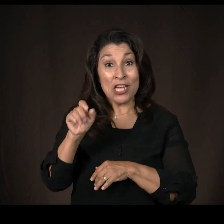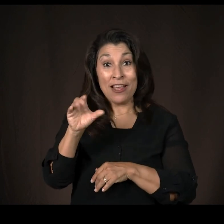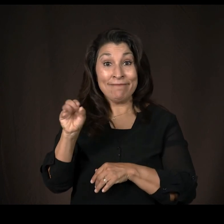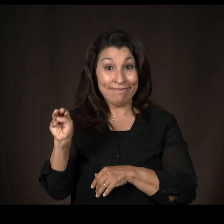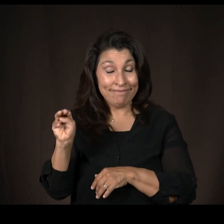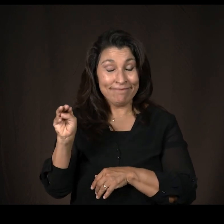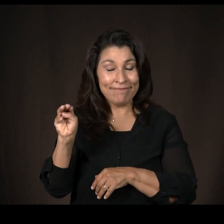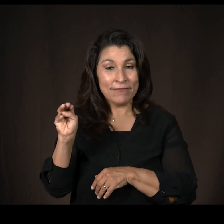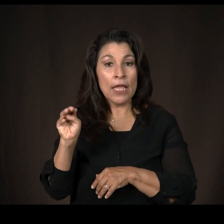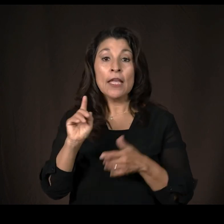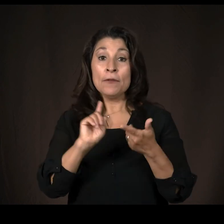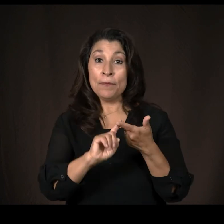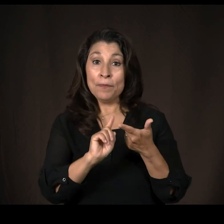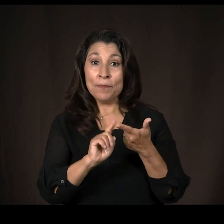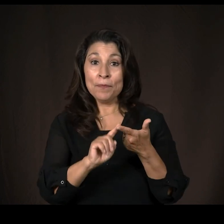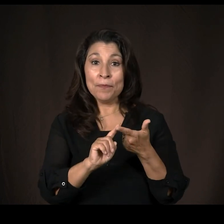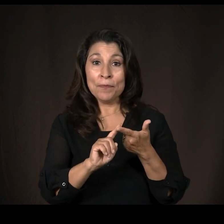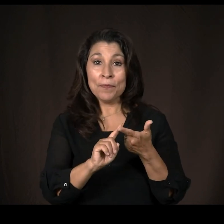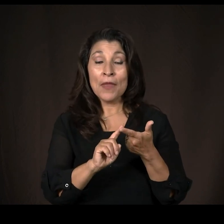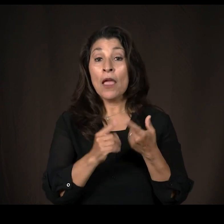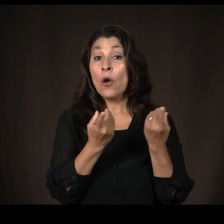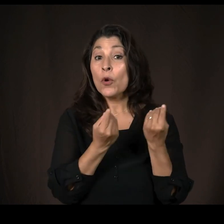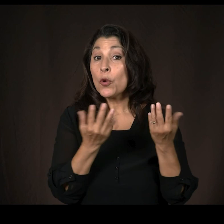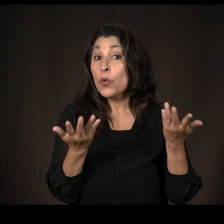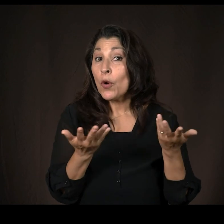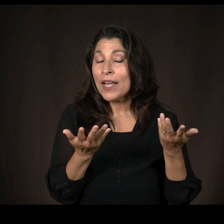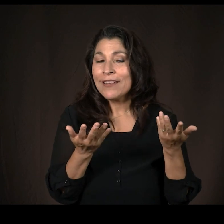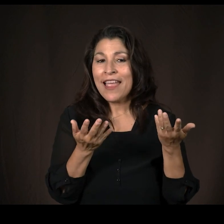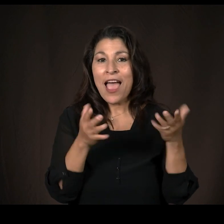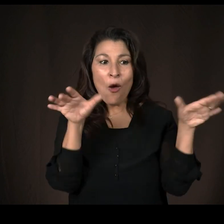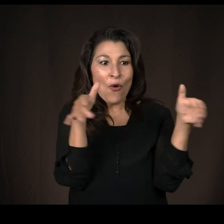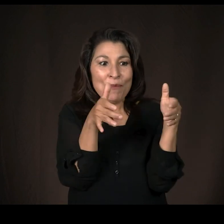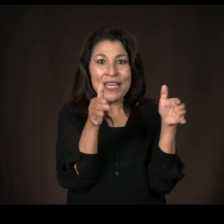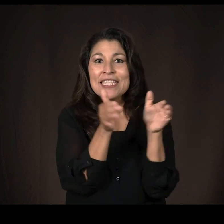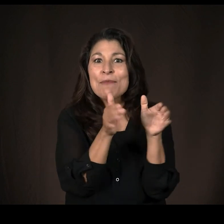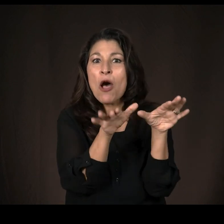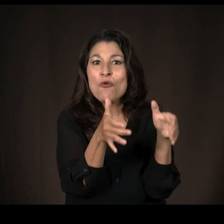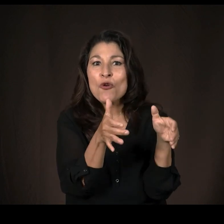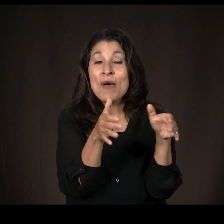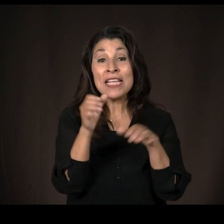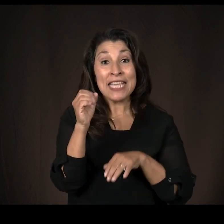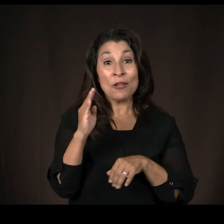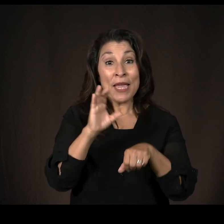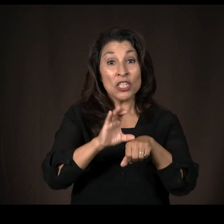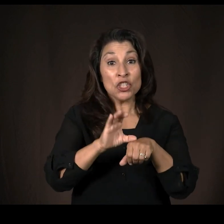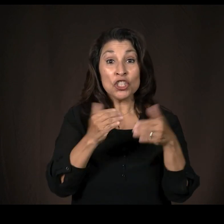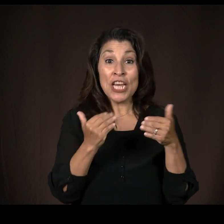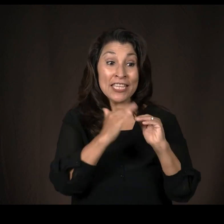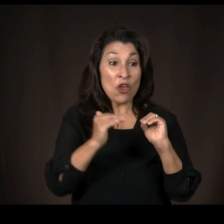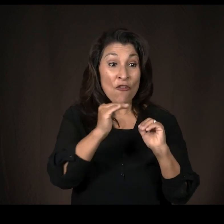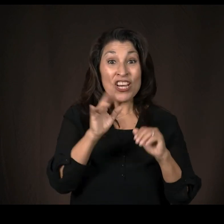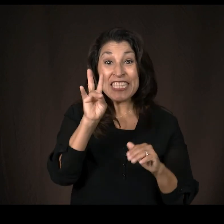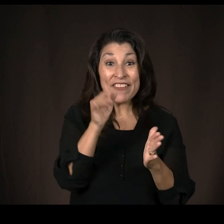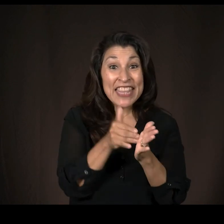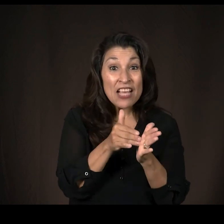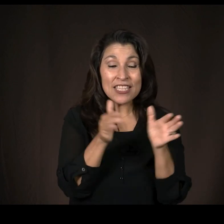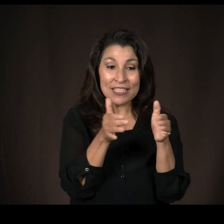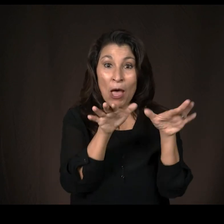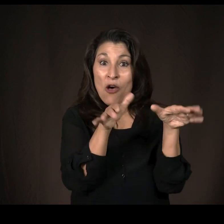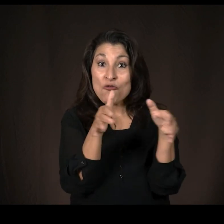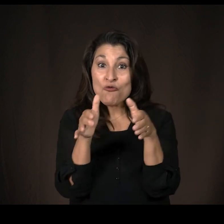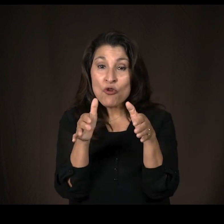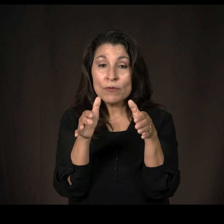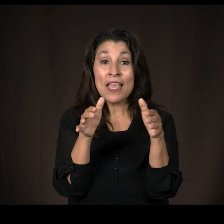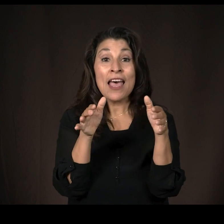newstart@saddleback.com. Second thing we do is we meet in small groups. Saddleback Church has over